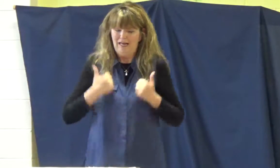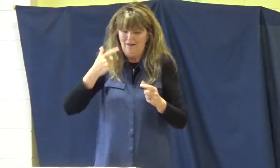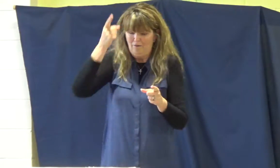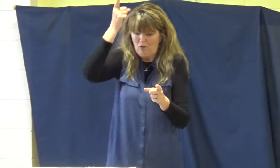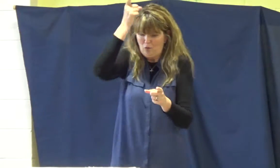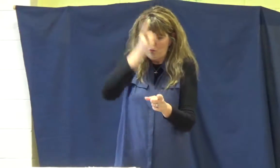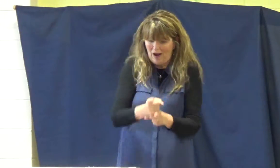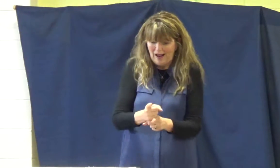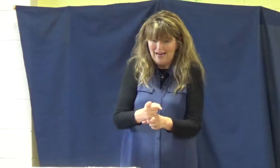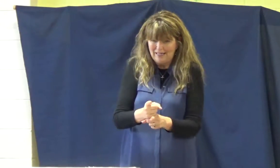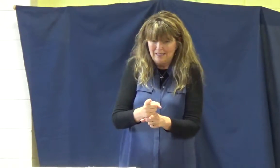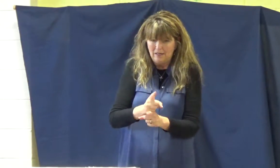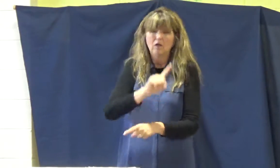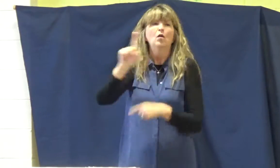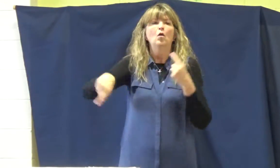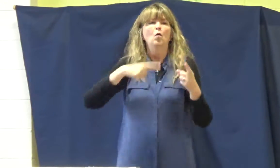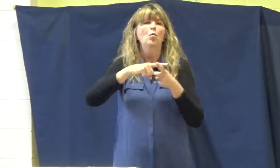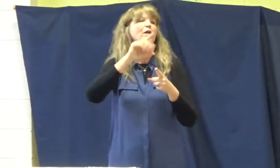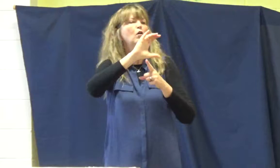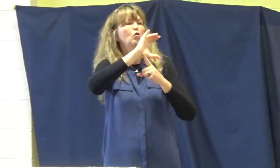It teaches us how to live